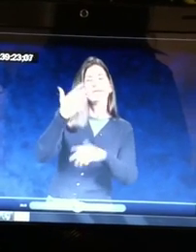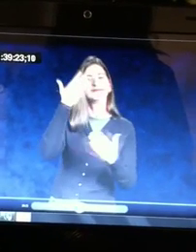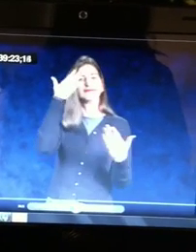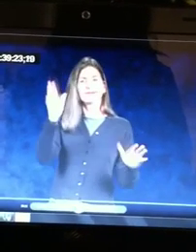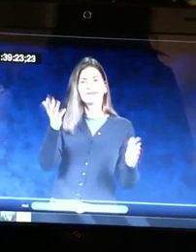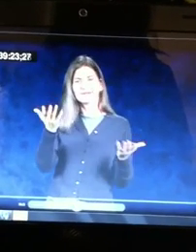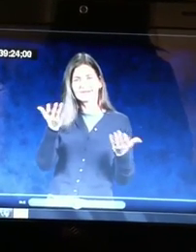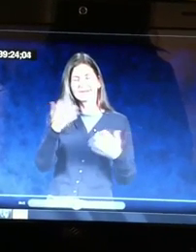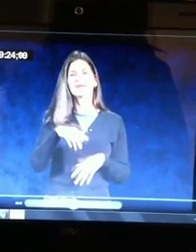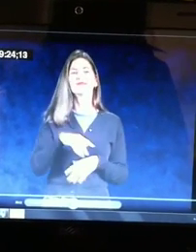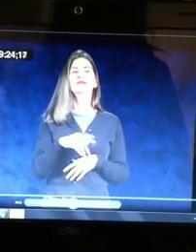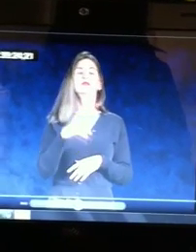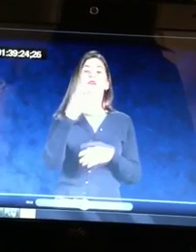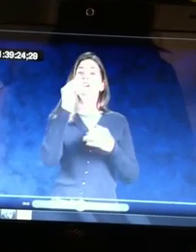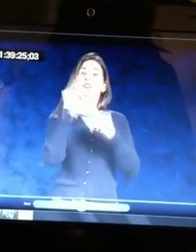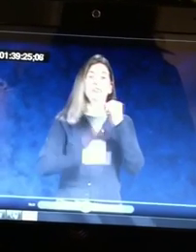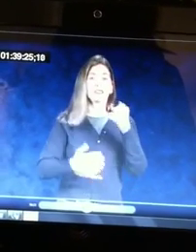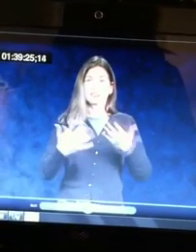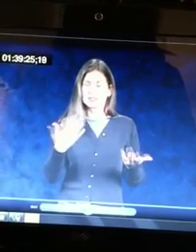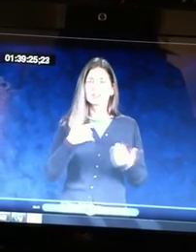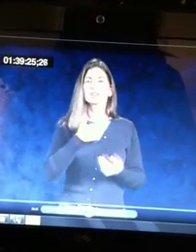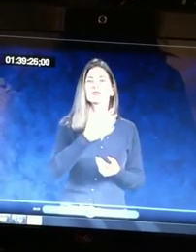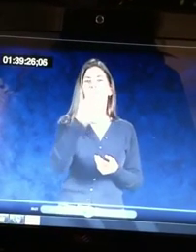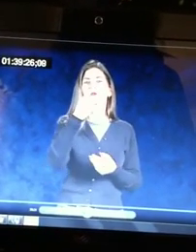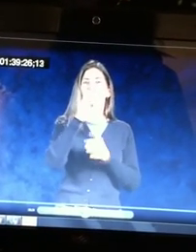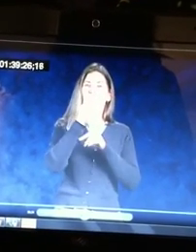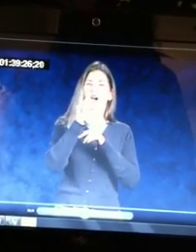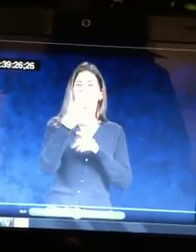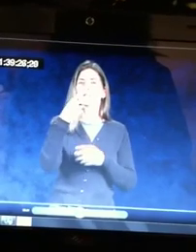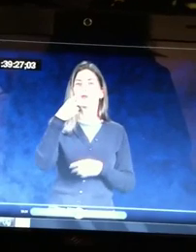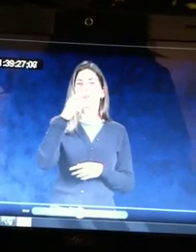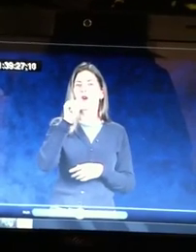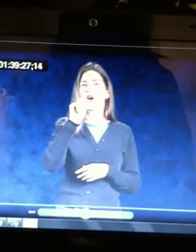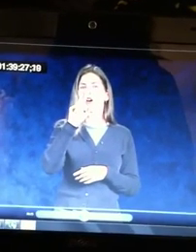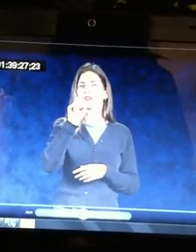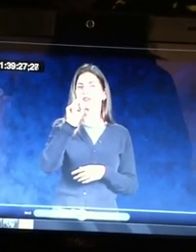So you're going to just kind of need to use your intuition to see when it's done.